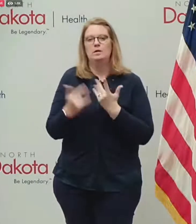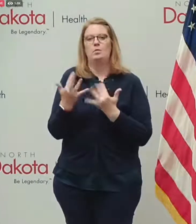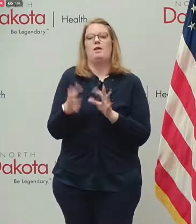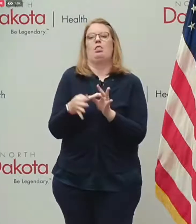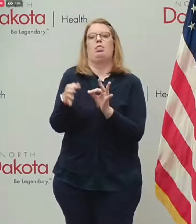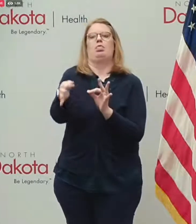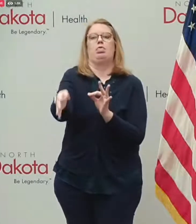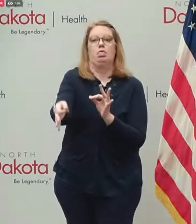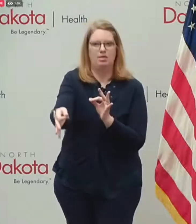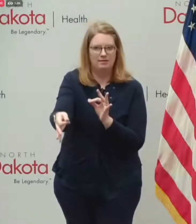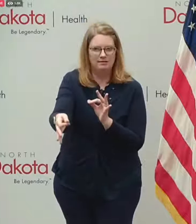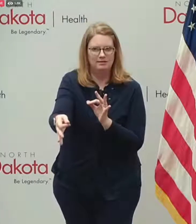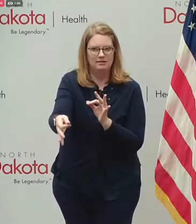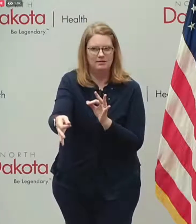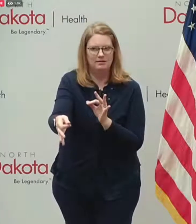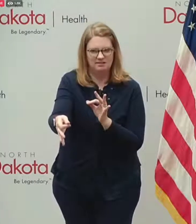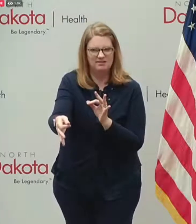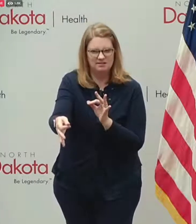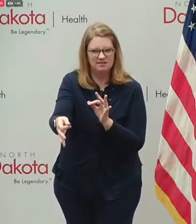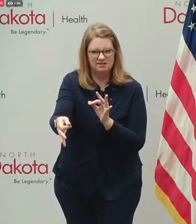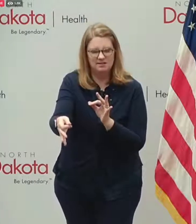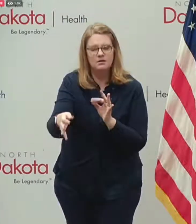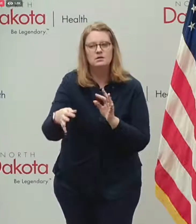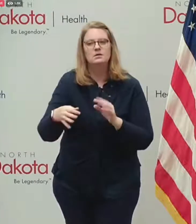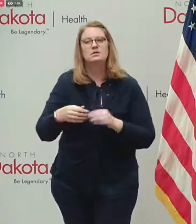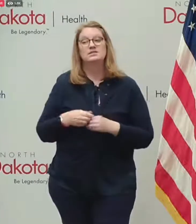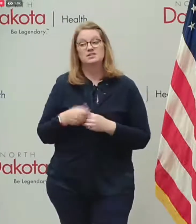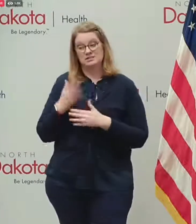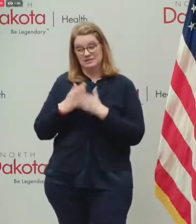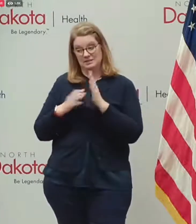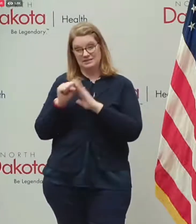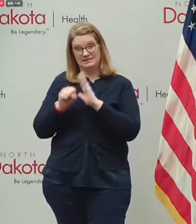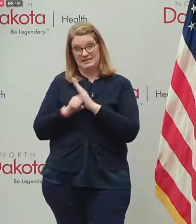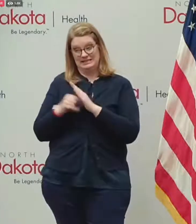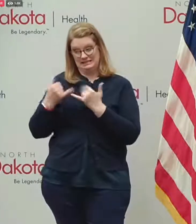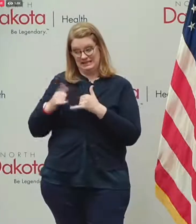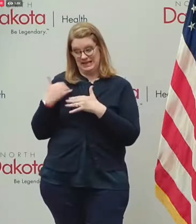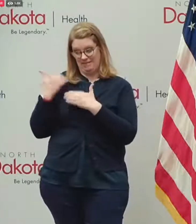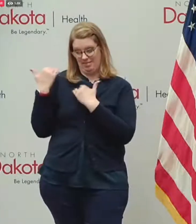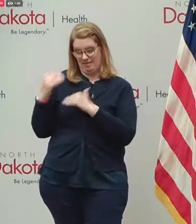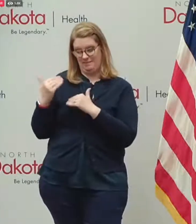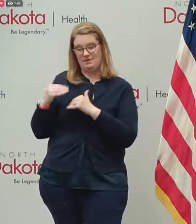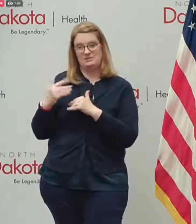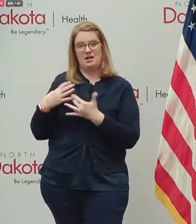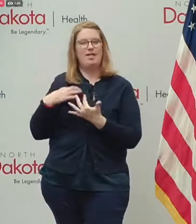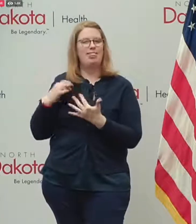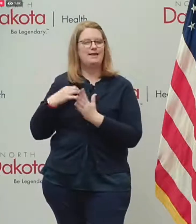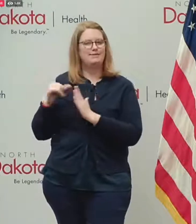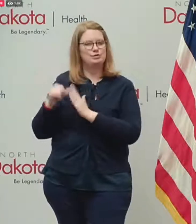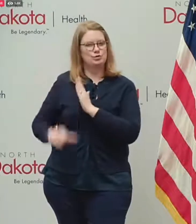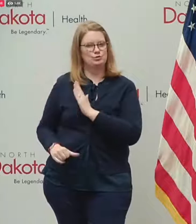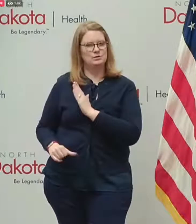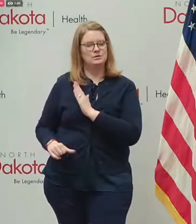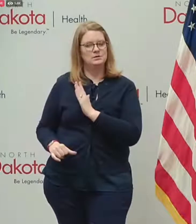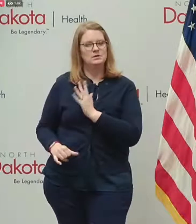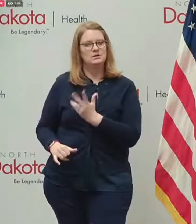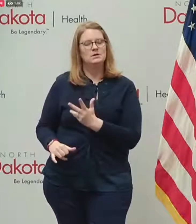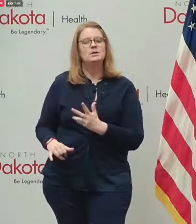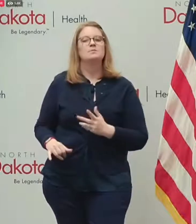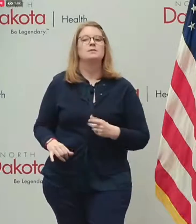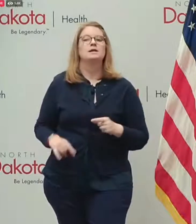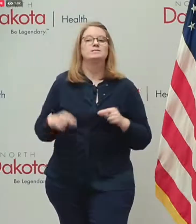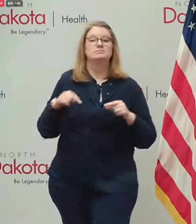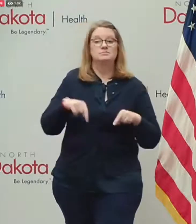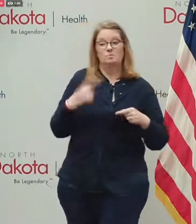elective procedures to still be conducted. Some states still have limits on elective procedures. That frees up capacity.